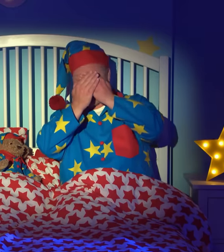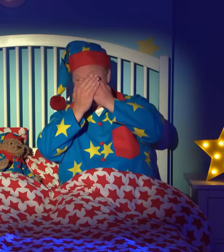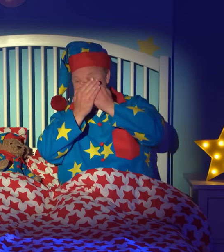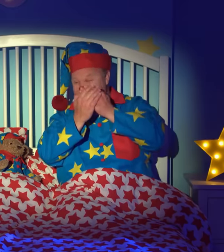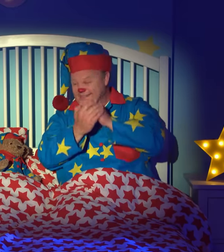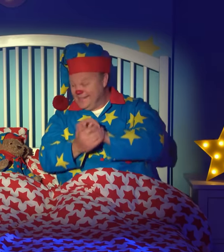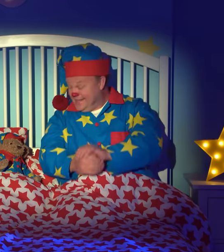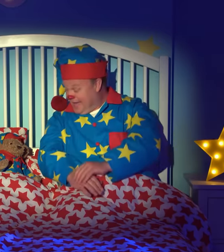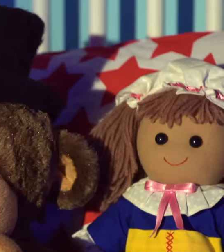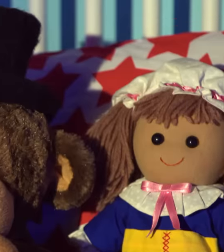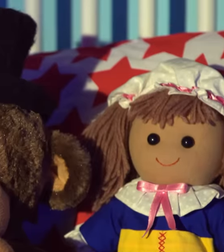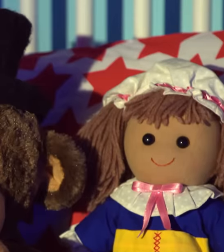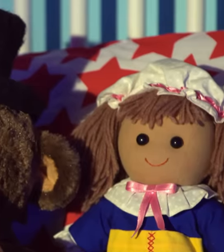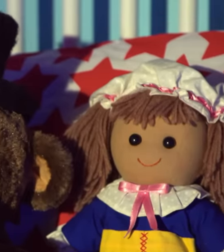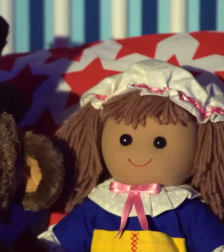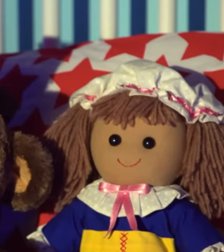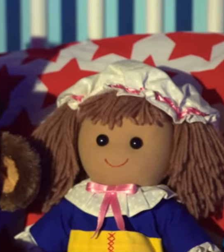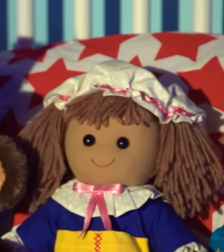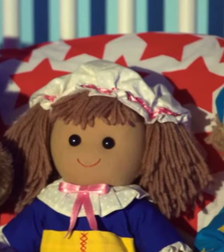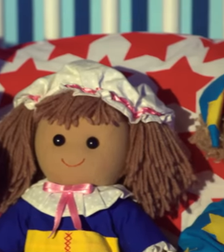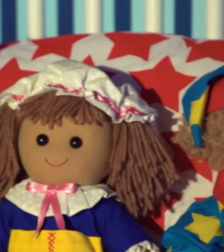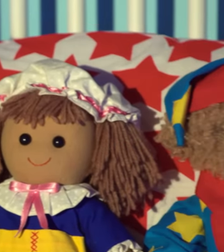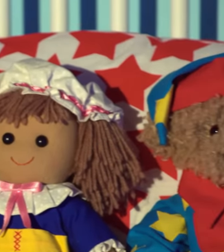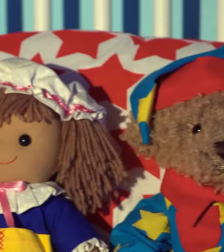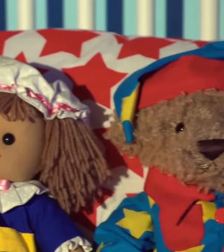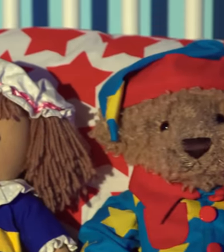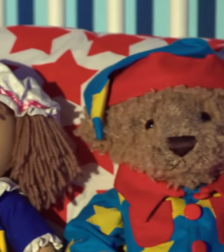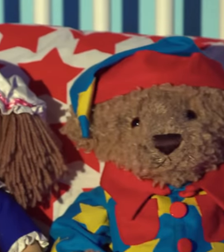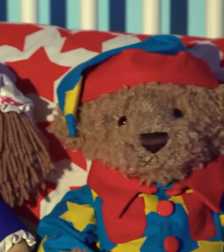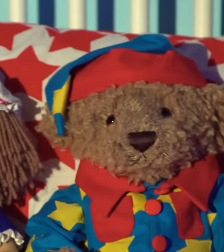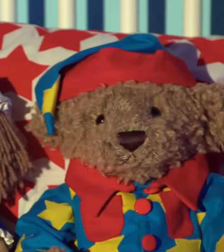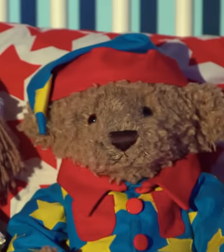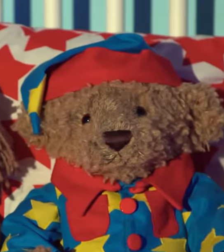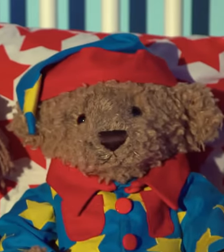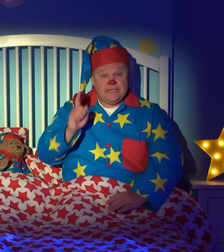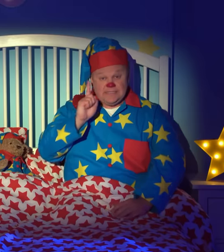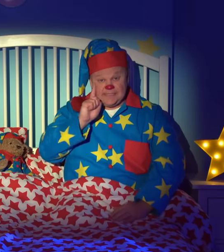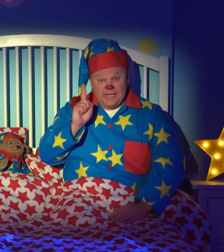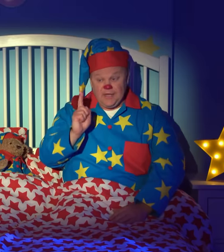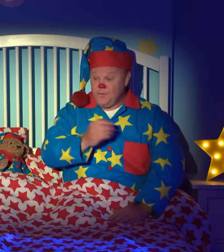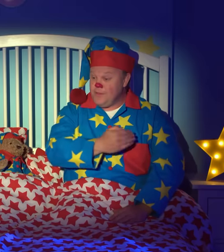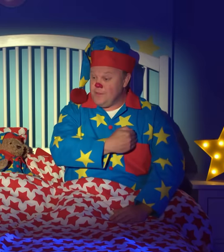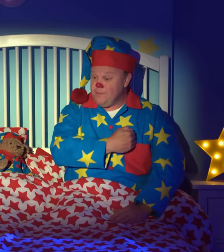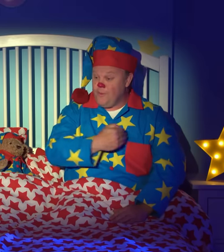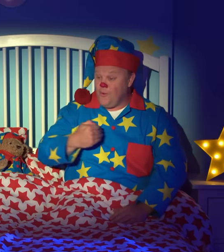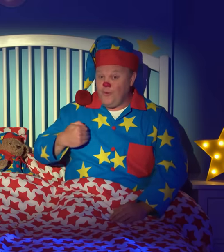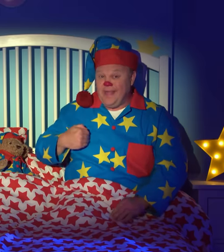night. Are you feeling sleepy, everyone? Good. See you in the morning,